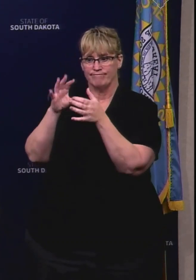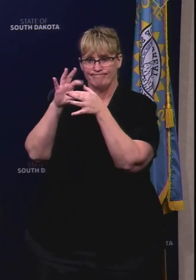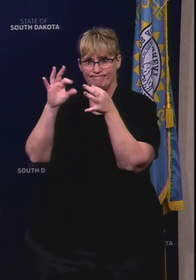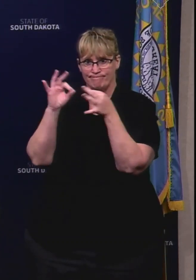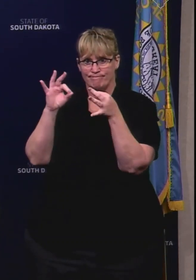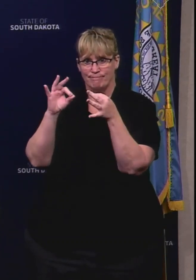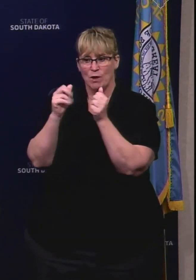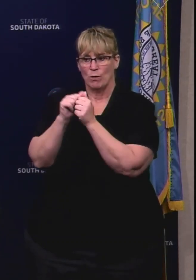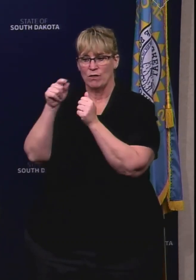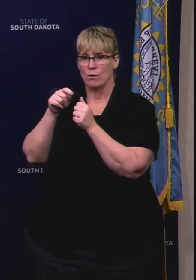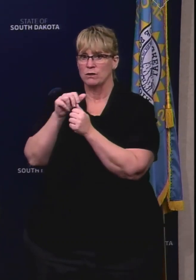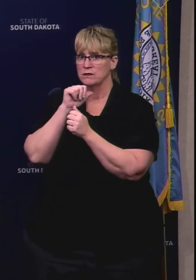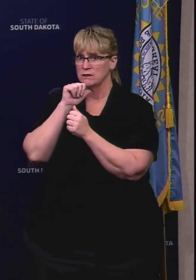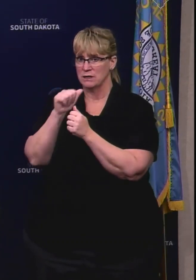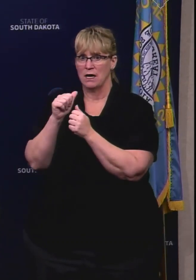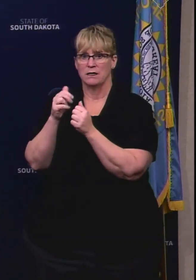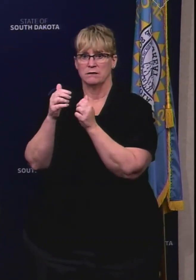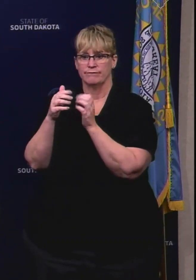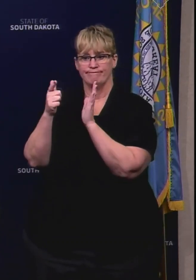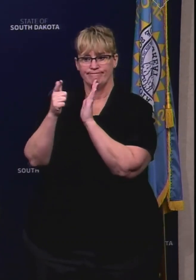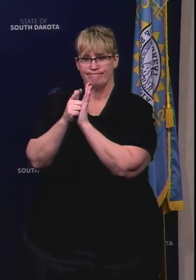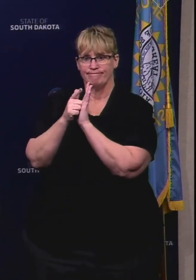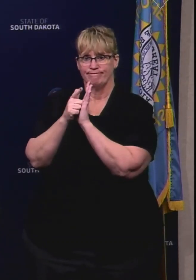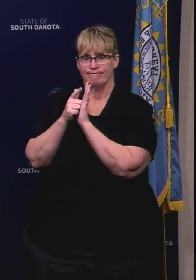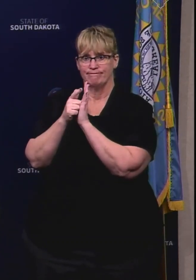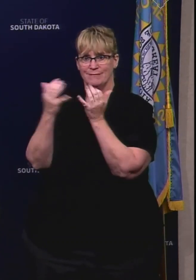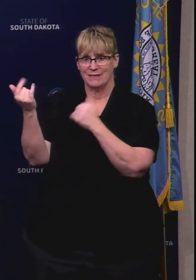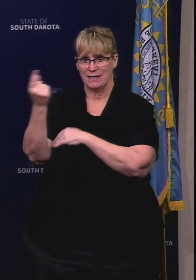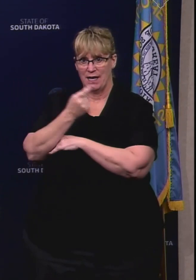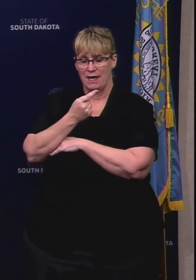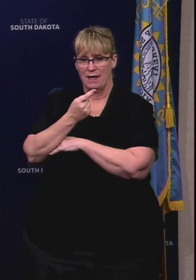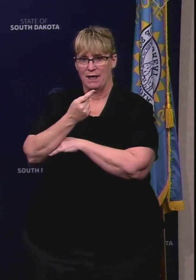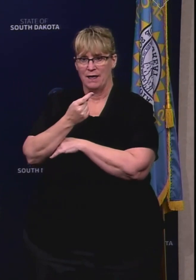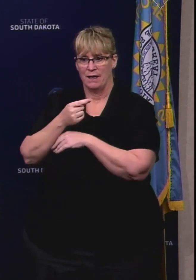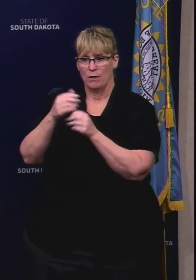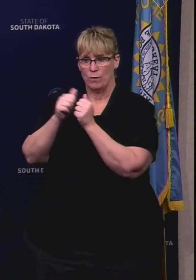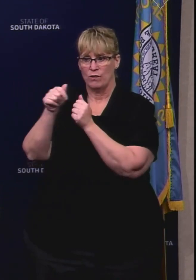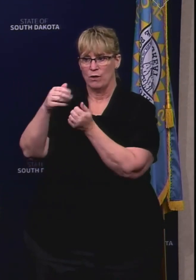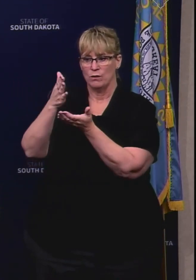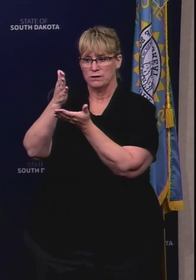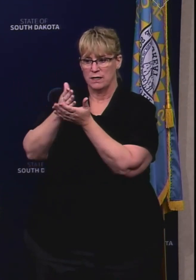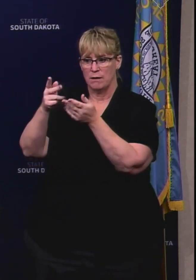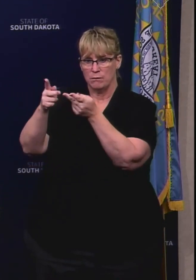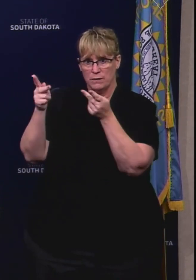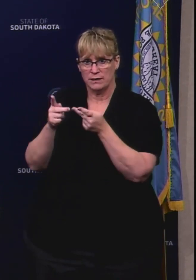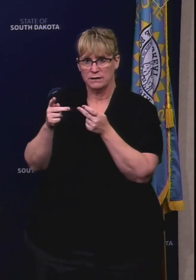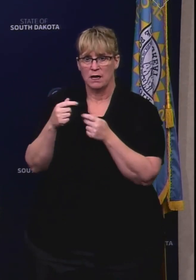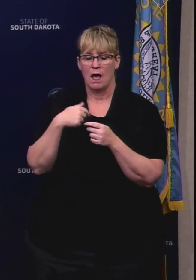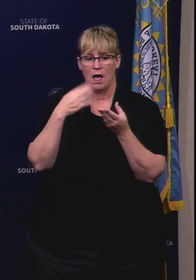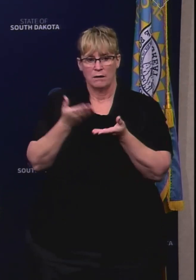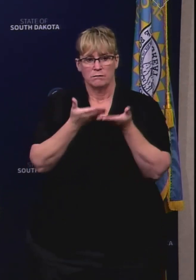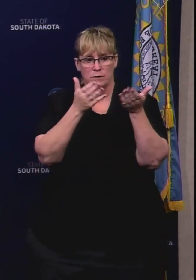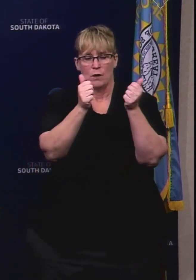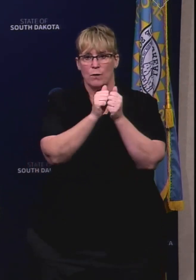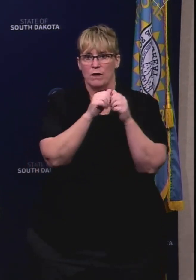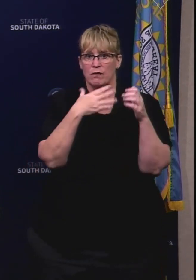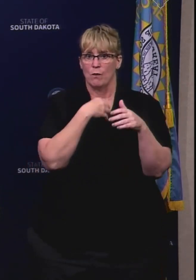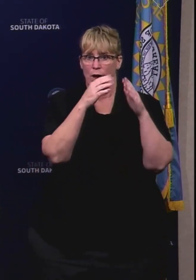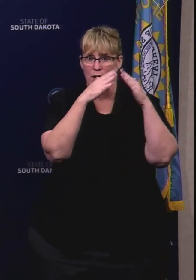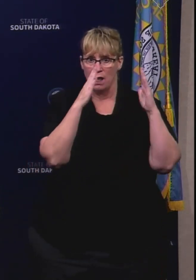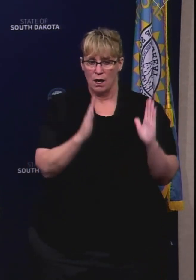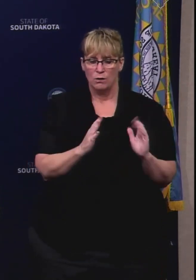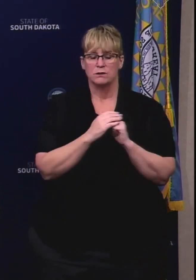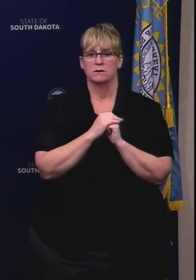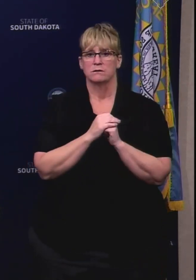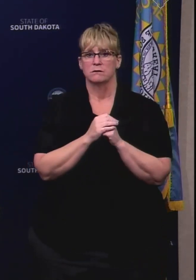unlawful checkpoints that are in place. Today, I provided all of that material to the White House, to the Department of Justice, the Department